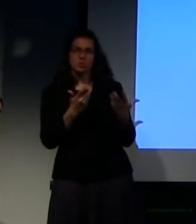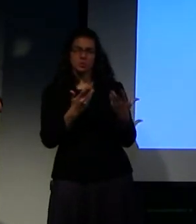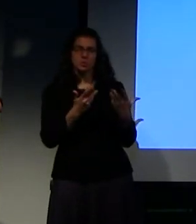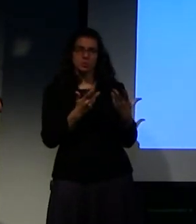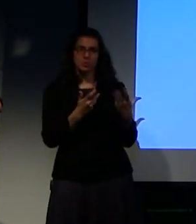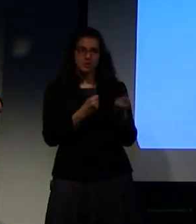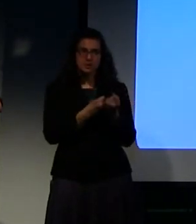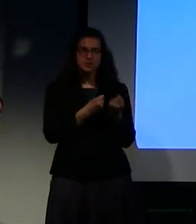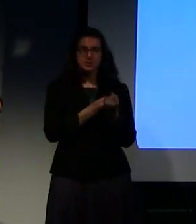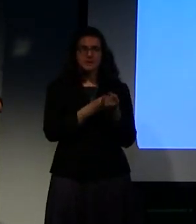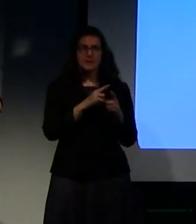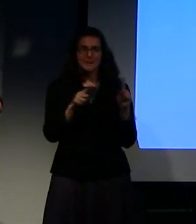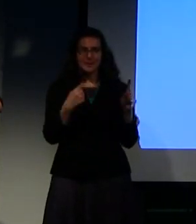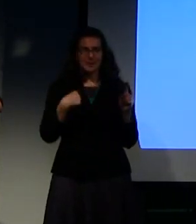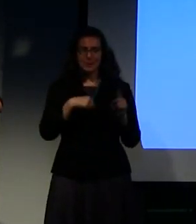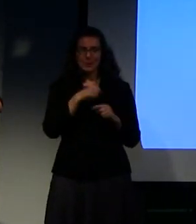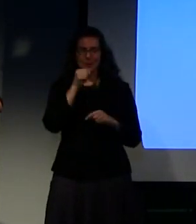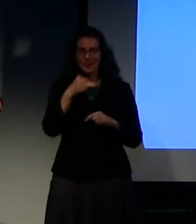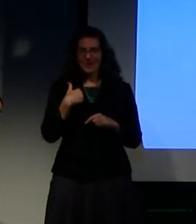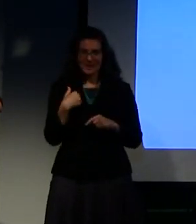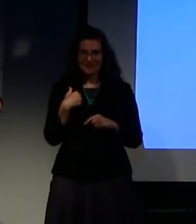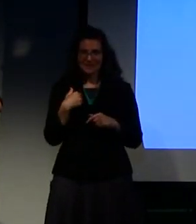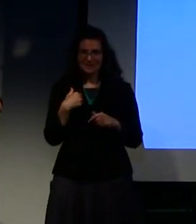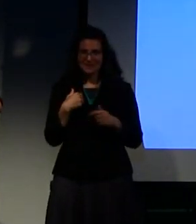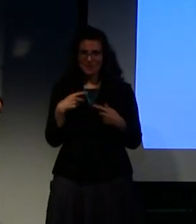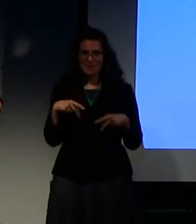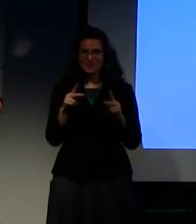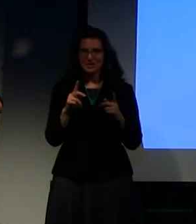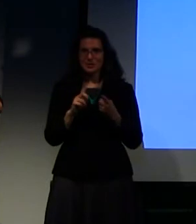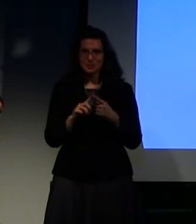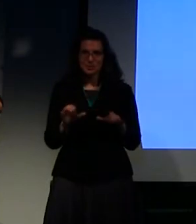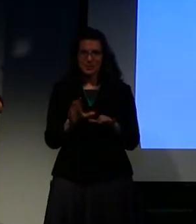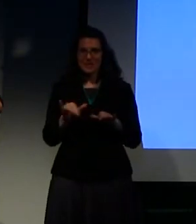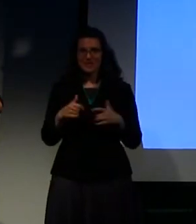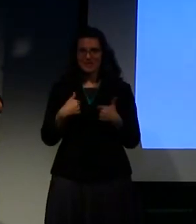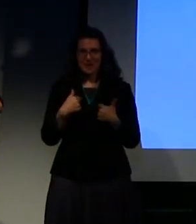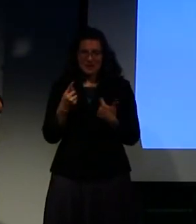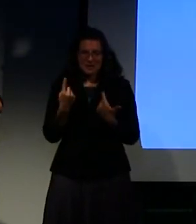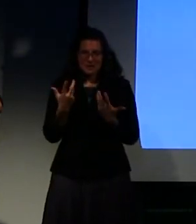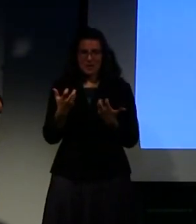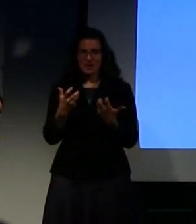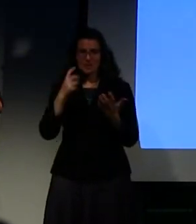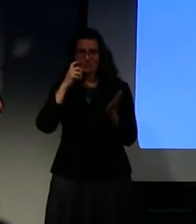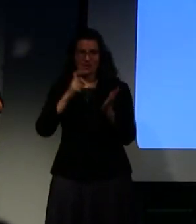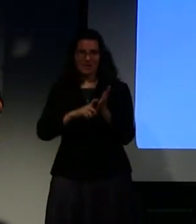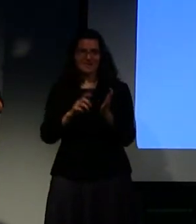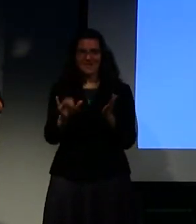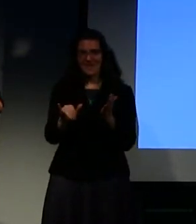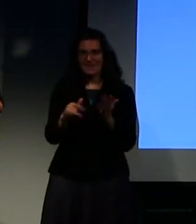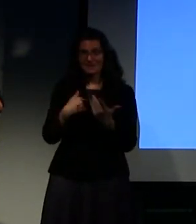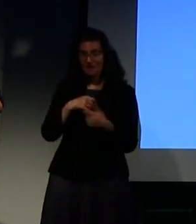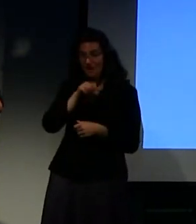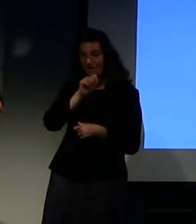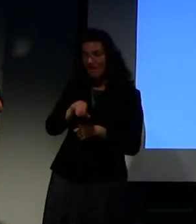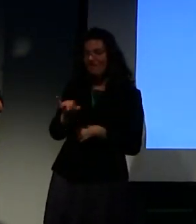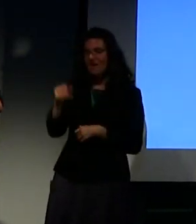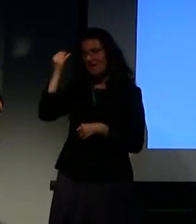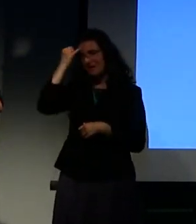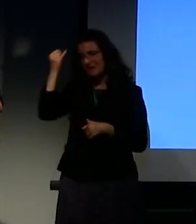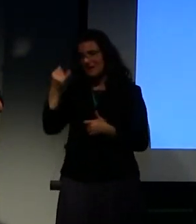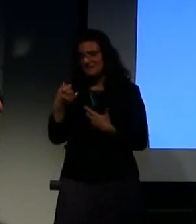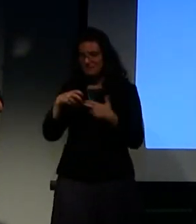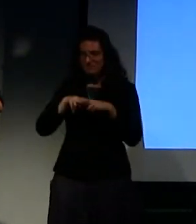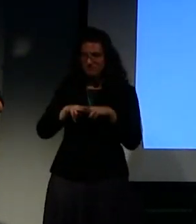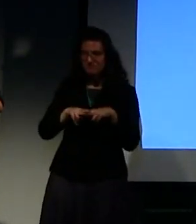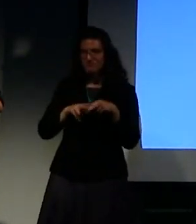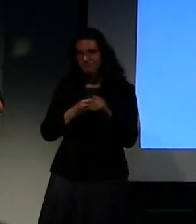have the privilege to do that. And so I just want to recognize that. I love the idea of sitting and being